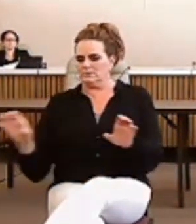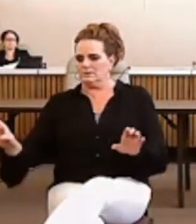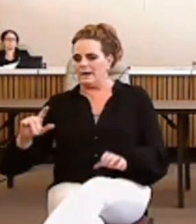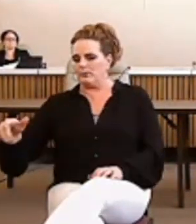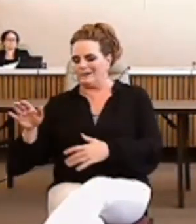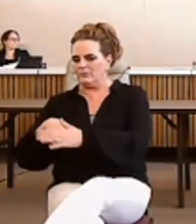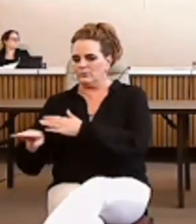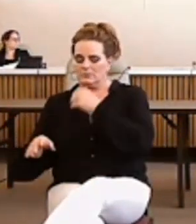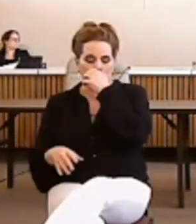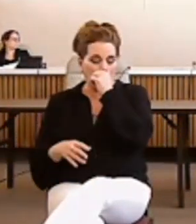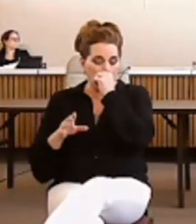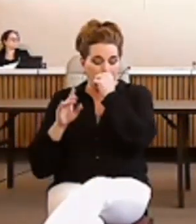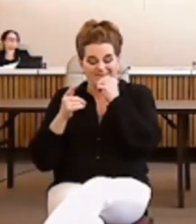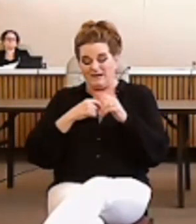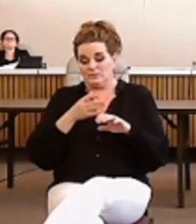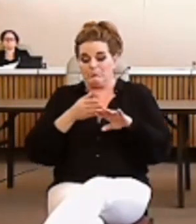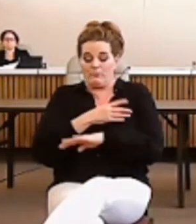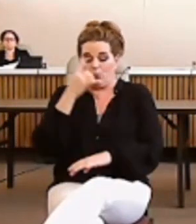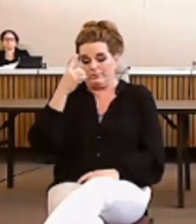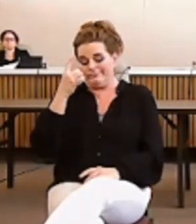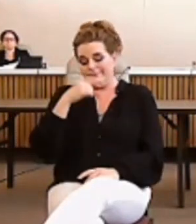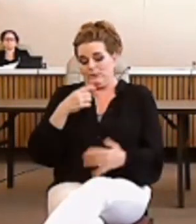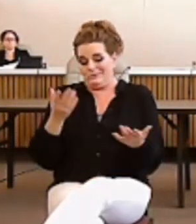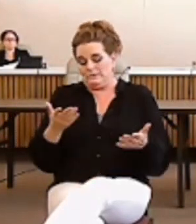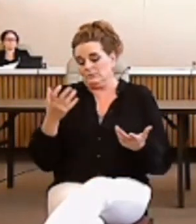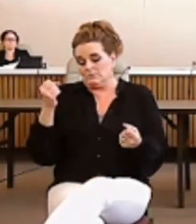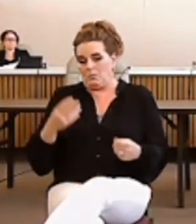But that was long before I was ever in office. So